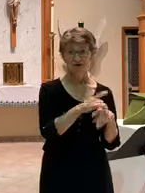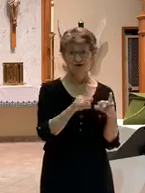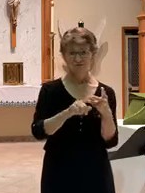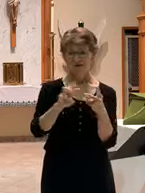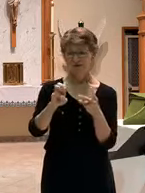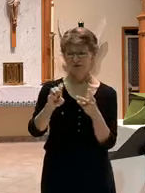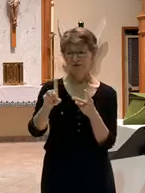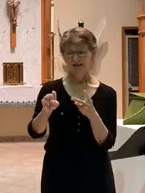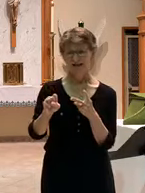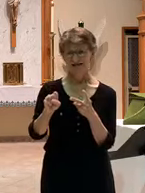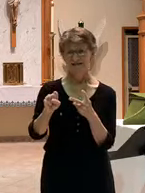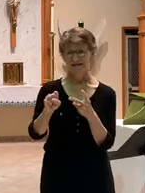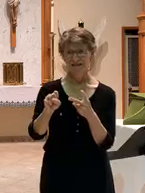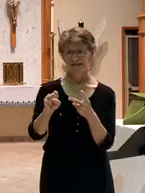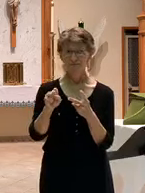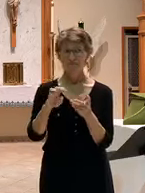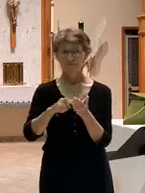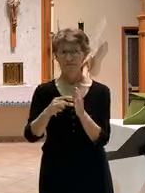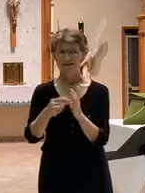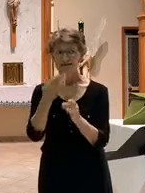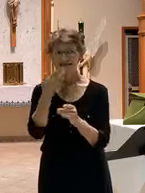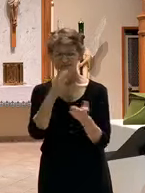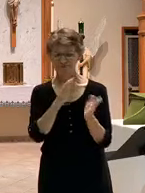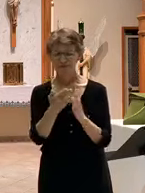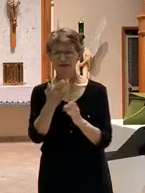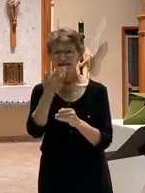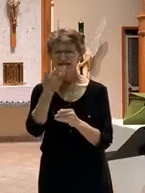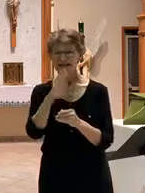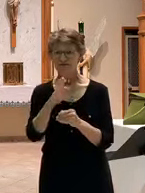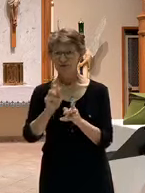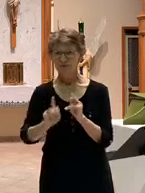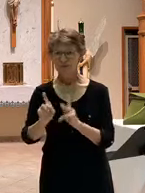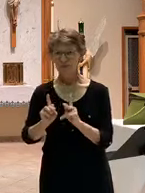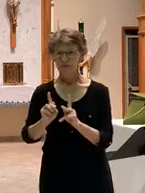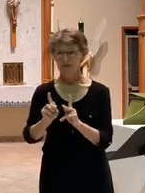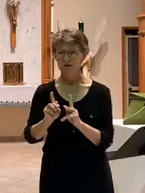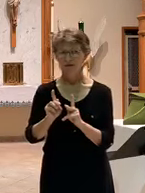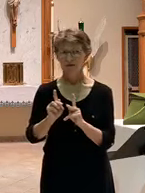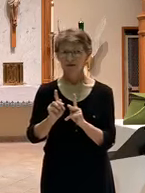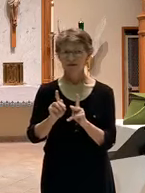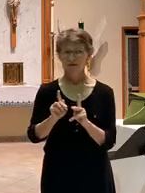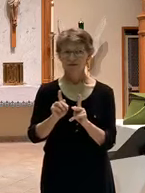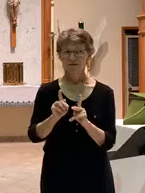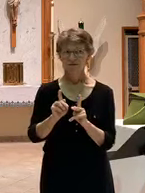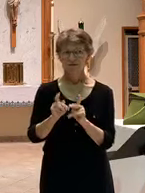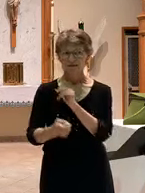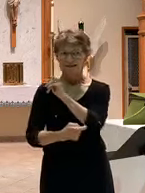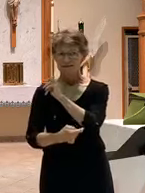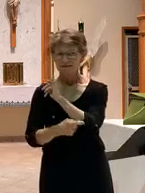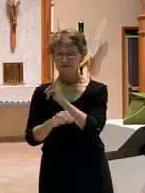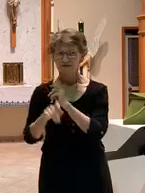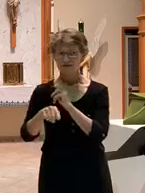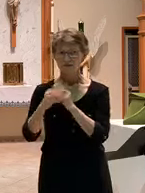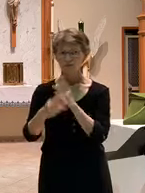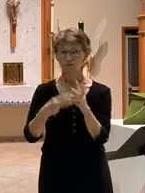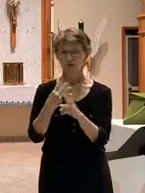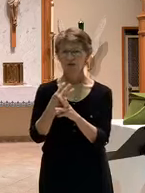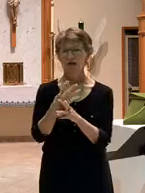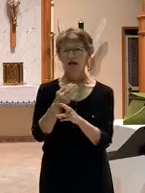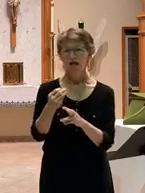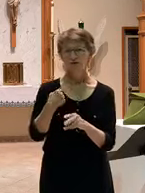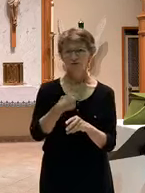of the evil one, or they're the evildoers, or maybe just, you could say in general, the evils of this world, right? And here